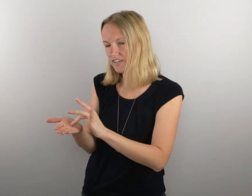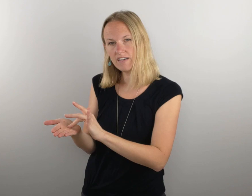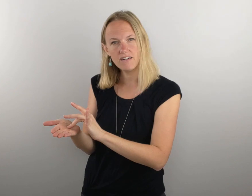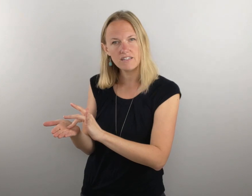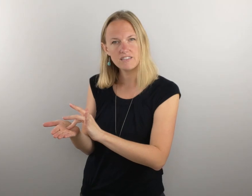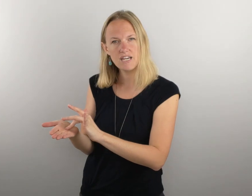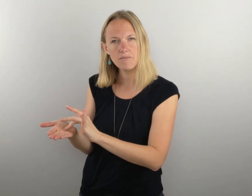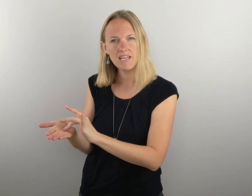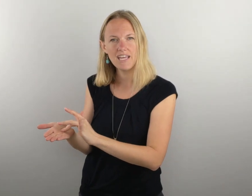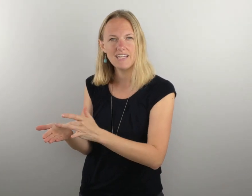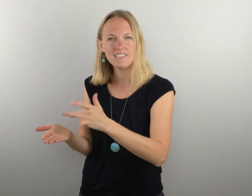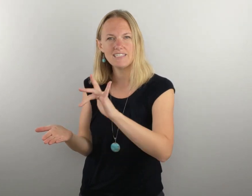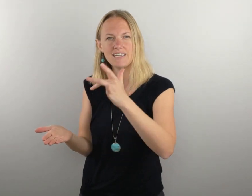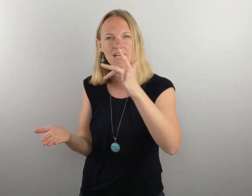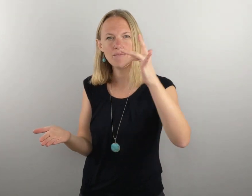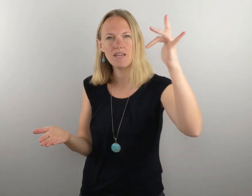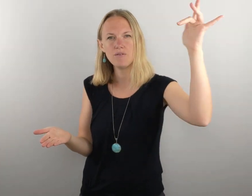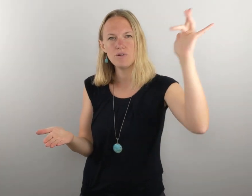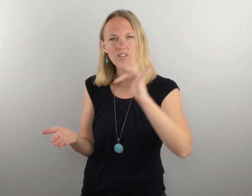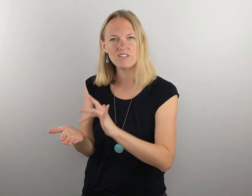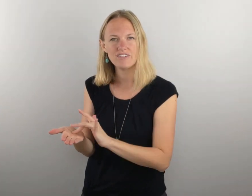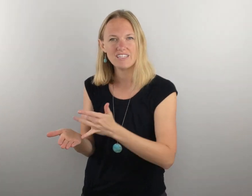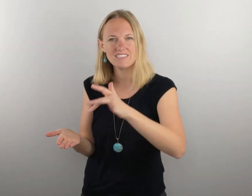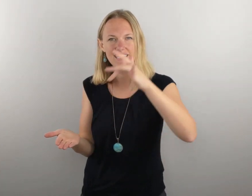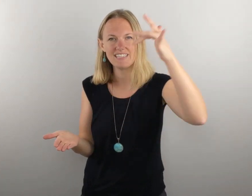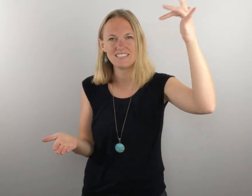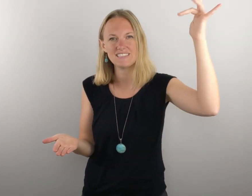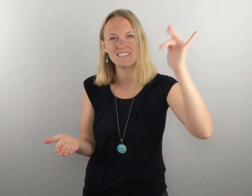finger on your dominant hand, and then coming out, moving your fingers like this.